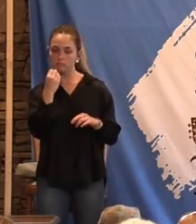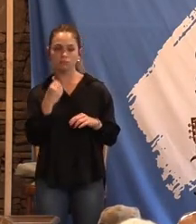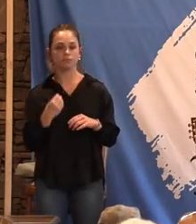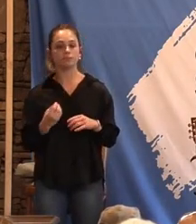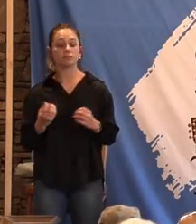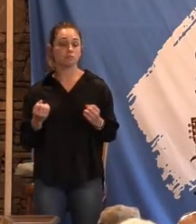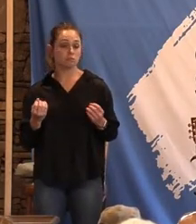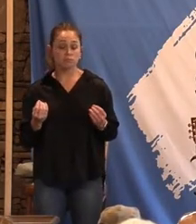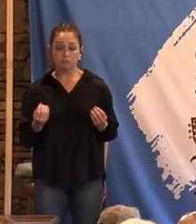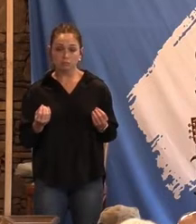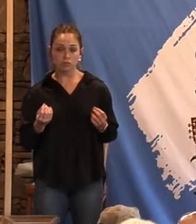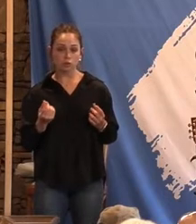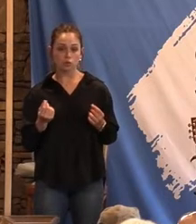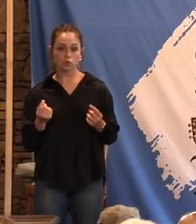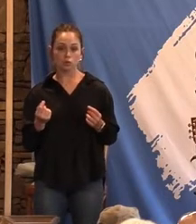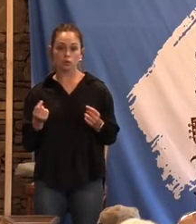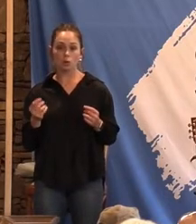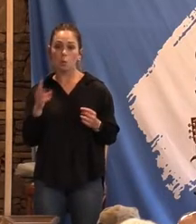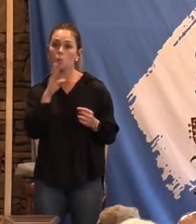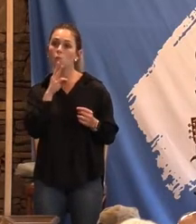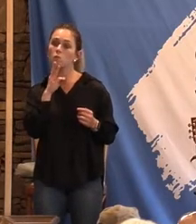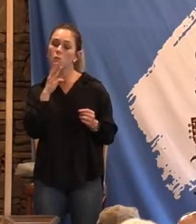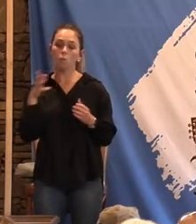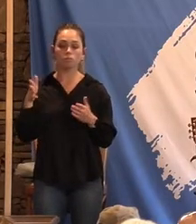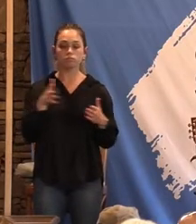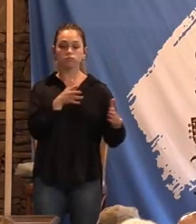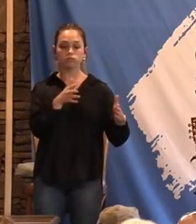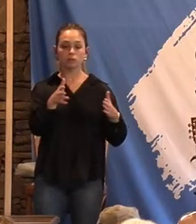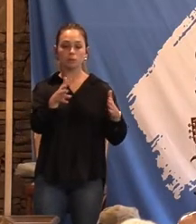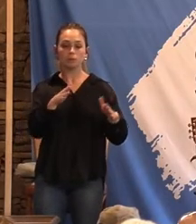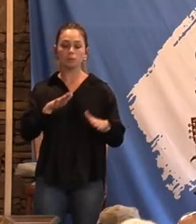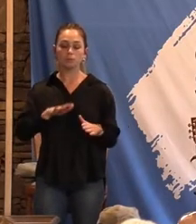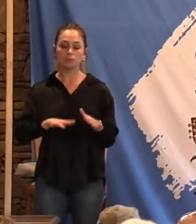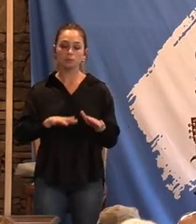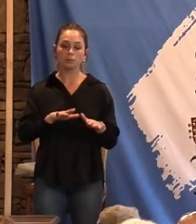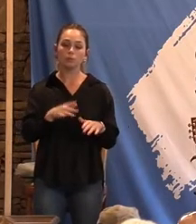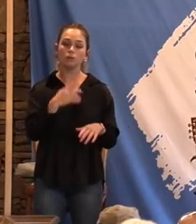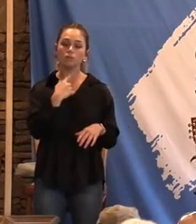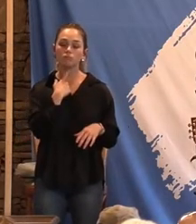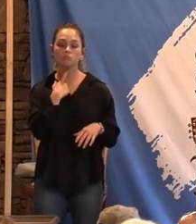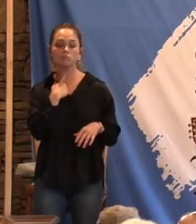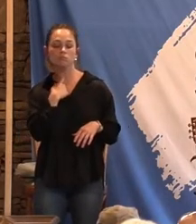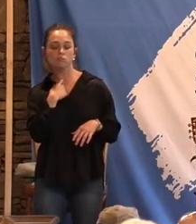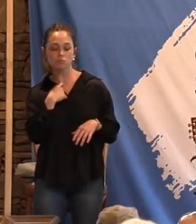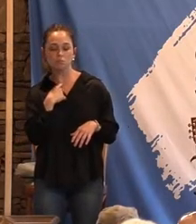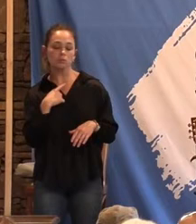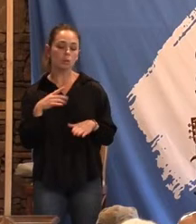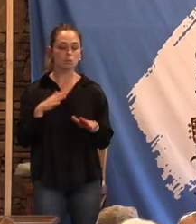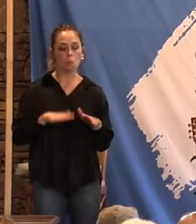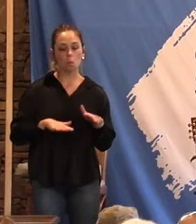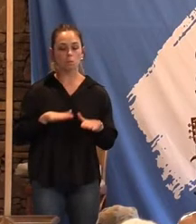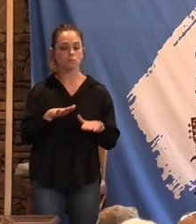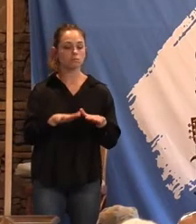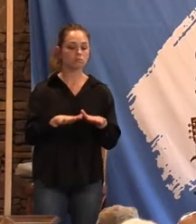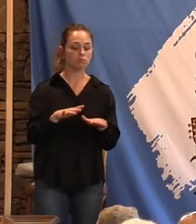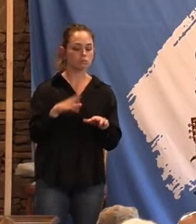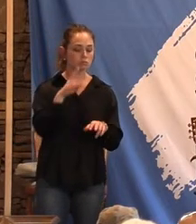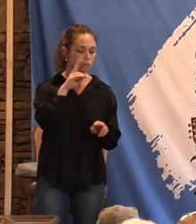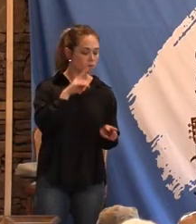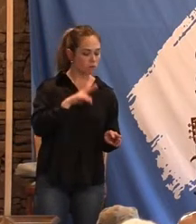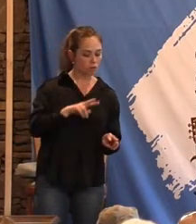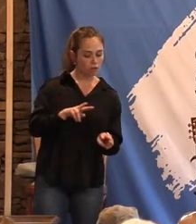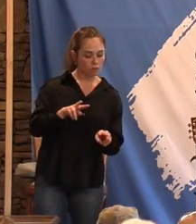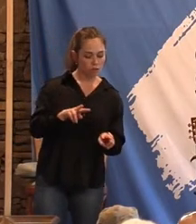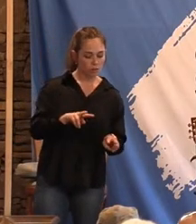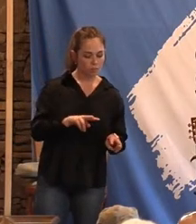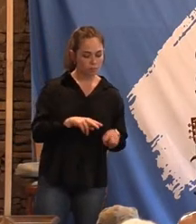went down to the river to get him some water because he was pretty thirsty. So he went down to the river and looked in the river, and he